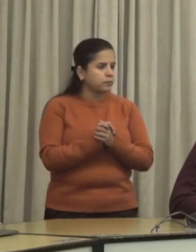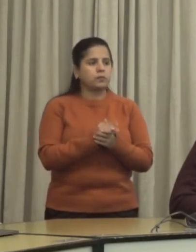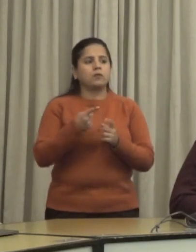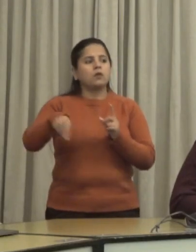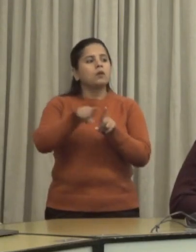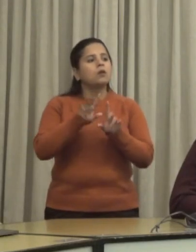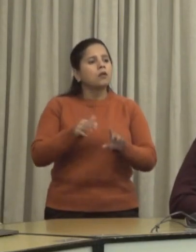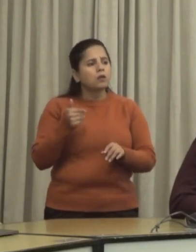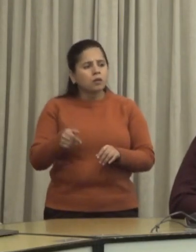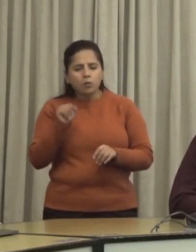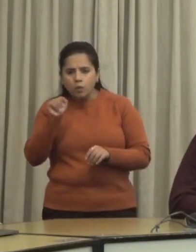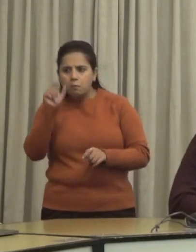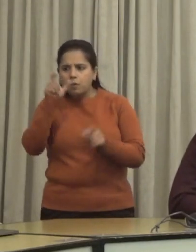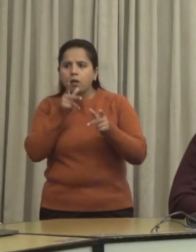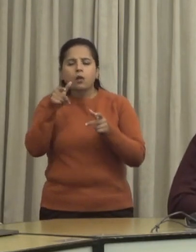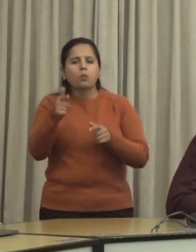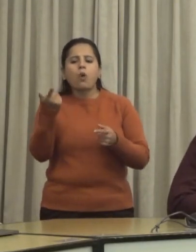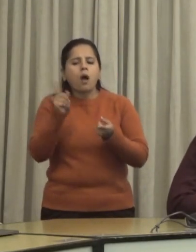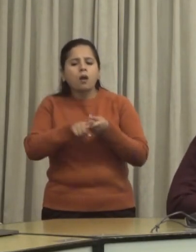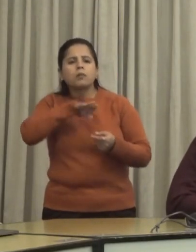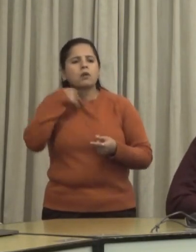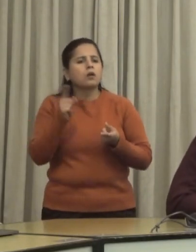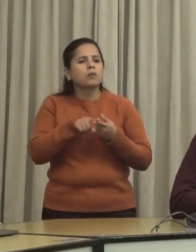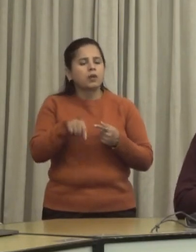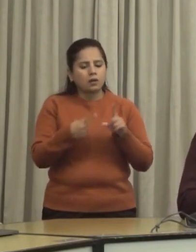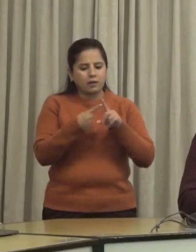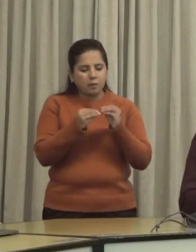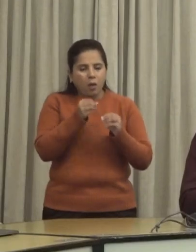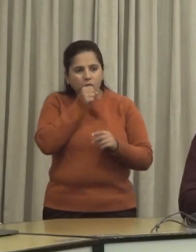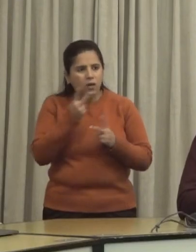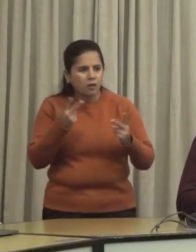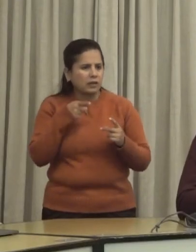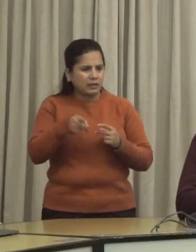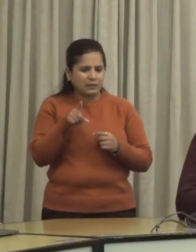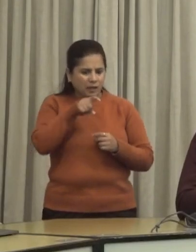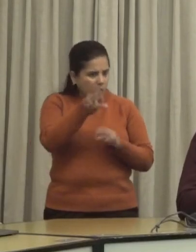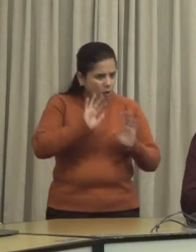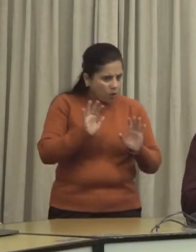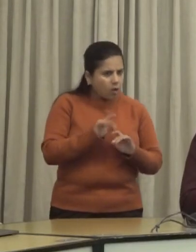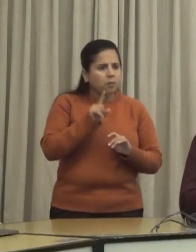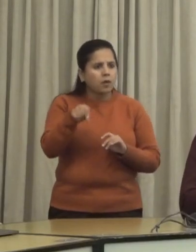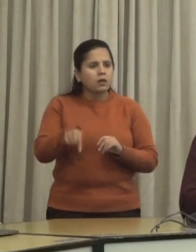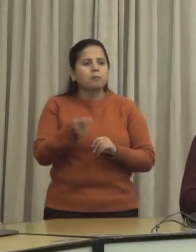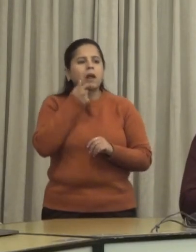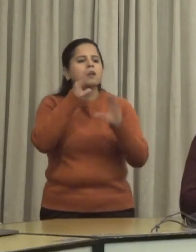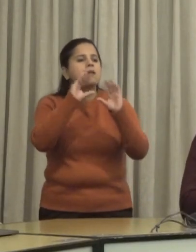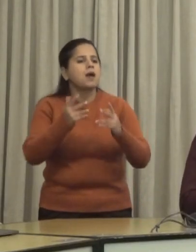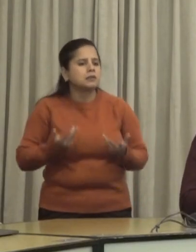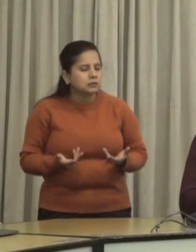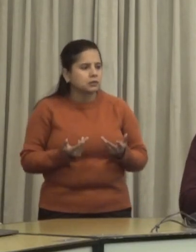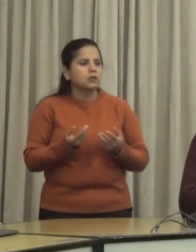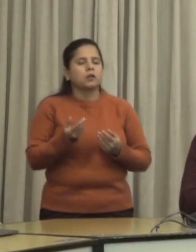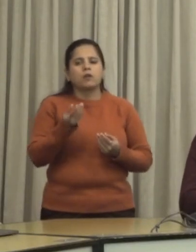it's like my professors used to say, what causes death in tuberculosis? And it's not the bacteria. It's the lack of medicine. It's the lack of